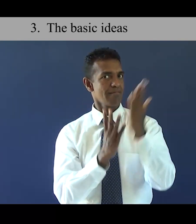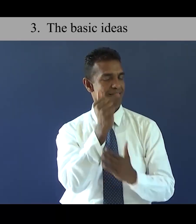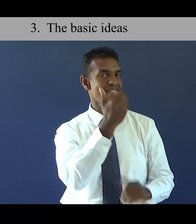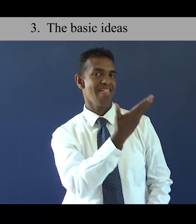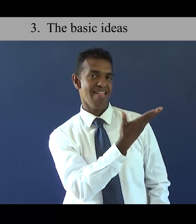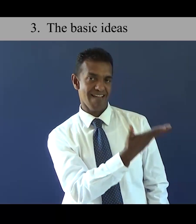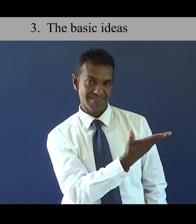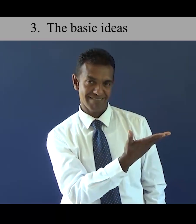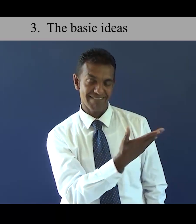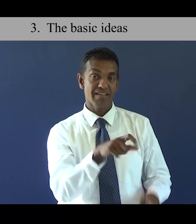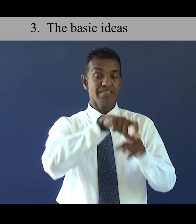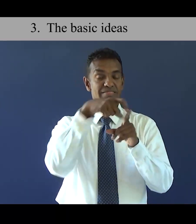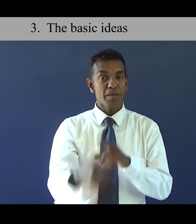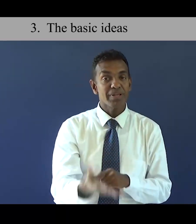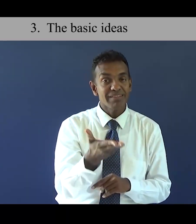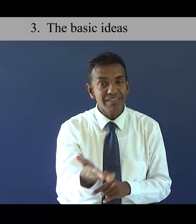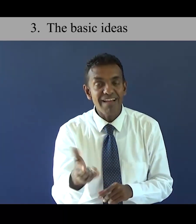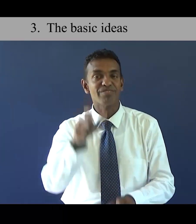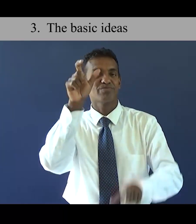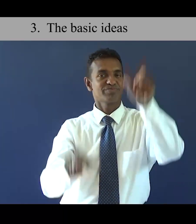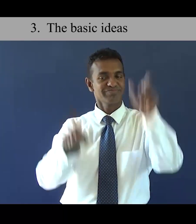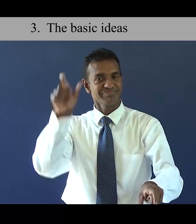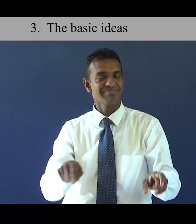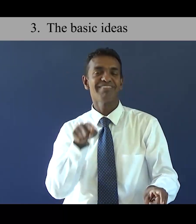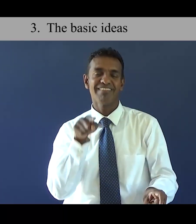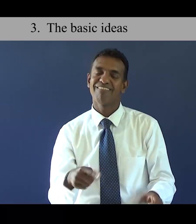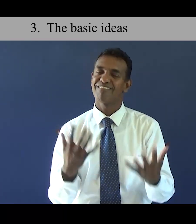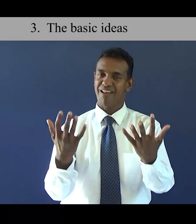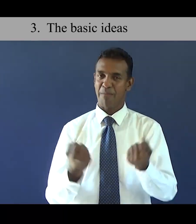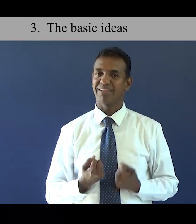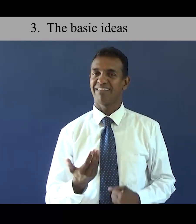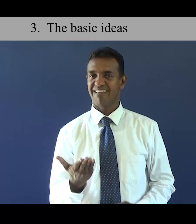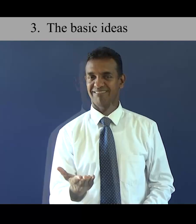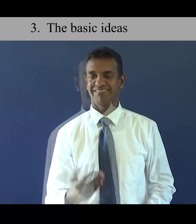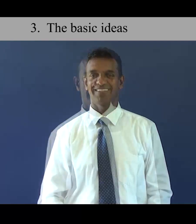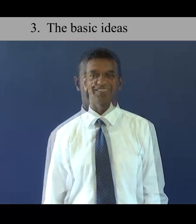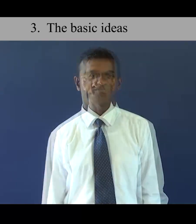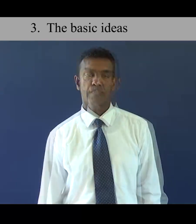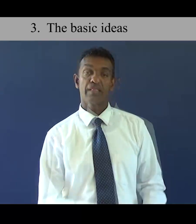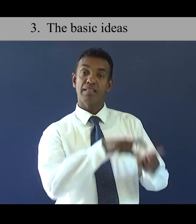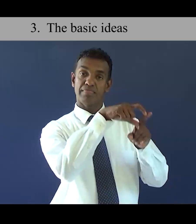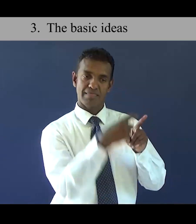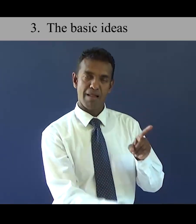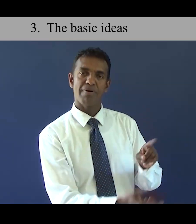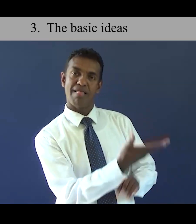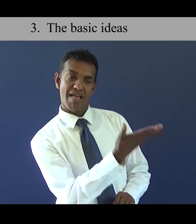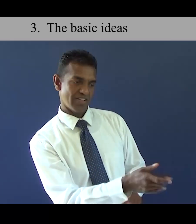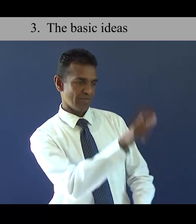to be respected for who they are. Everyone should have equal